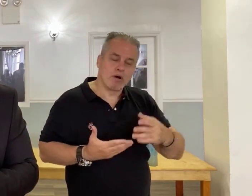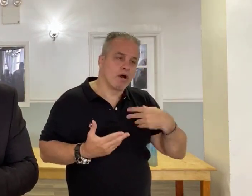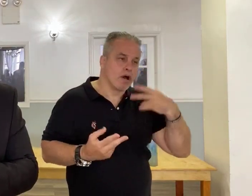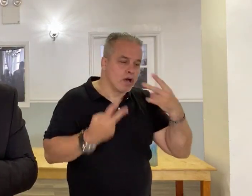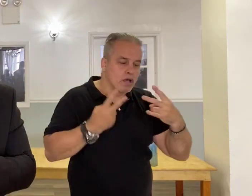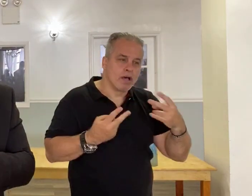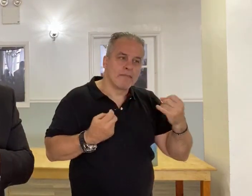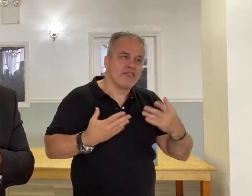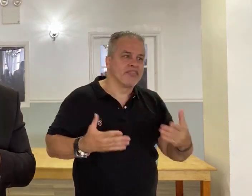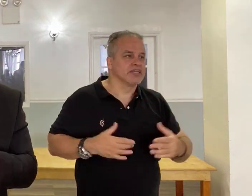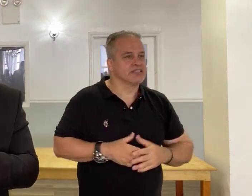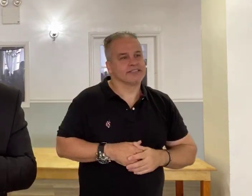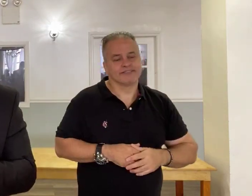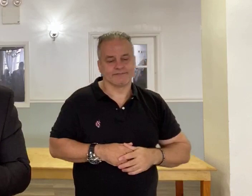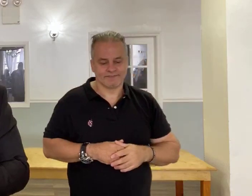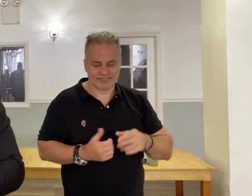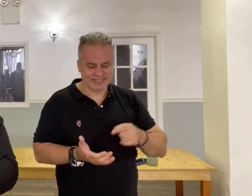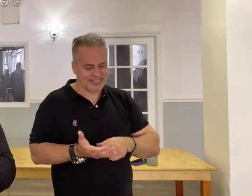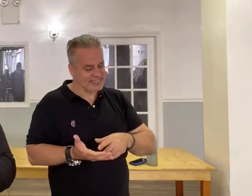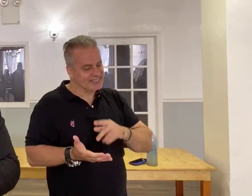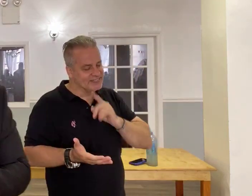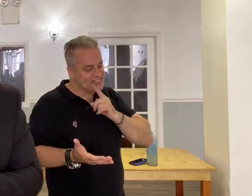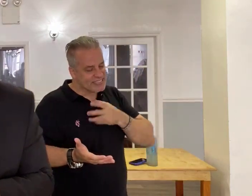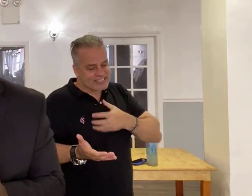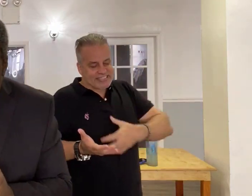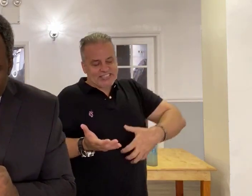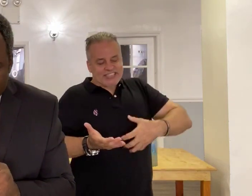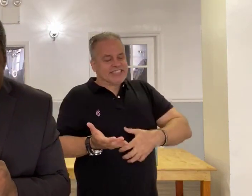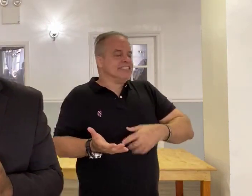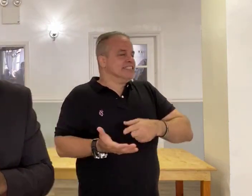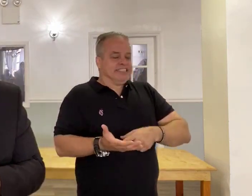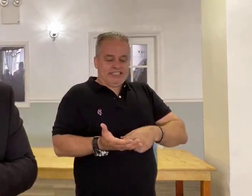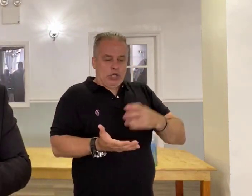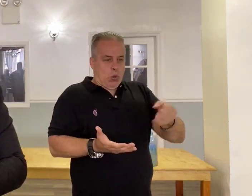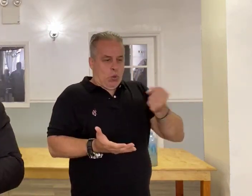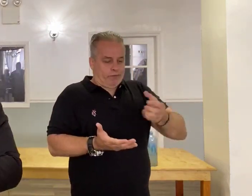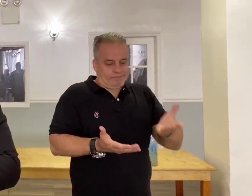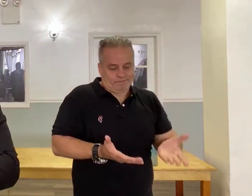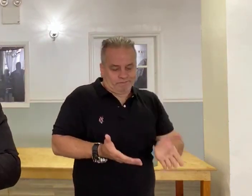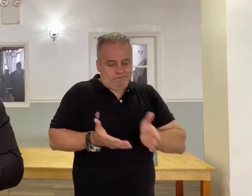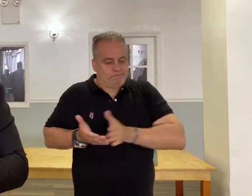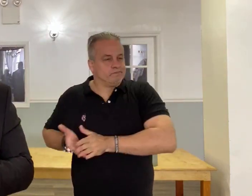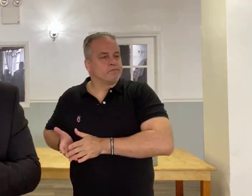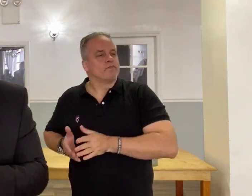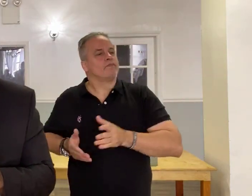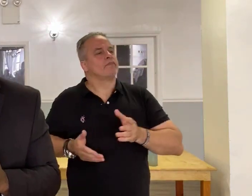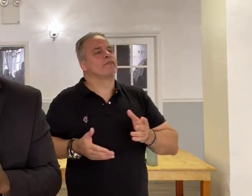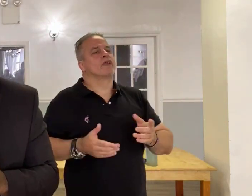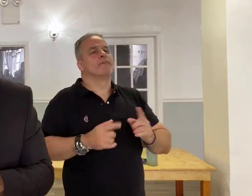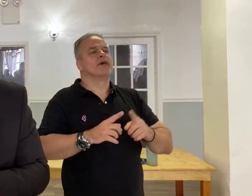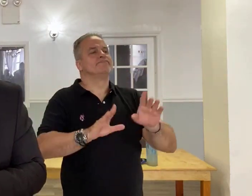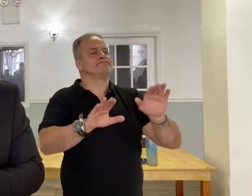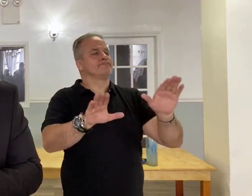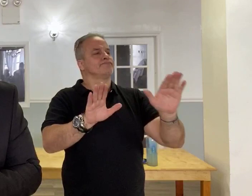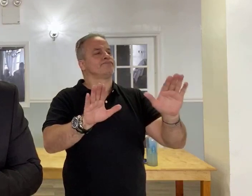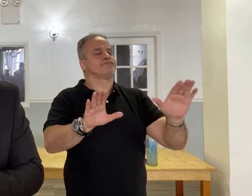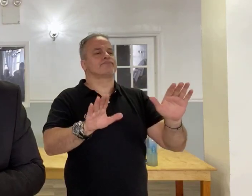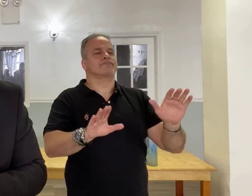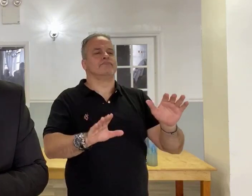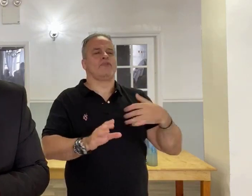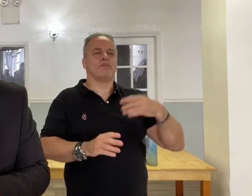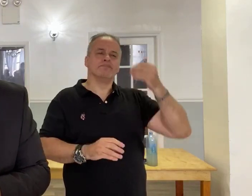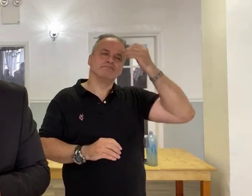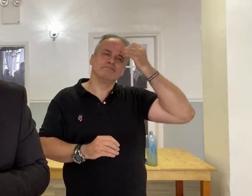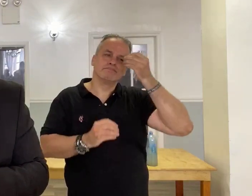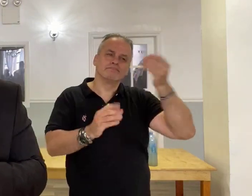I'm going to save that point for later. Let's continue on. Between you and me, I'm not trying to be irreverent, but I